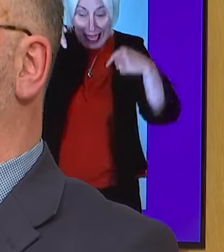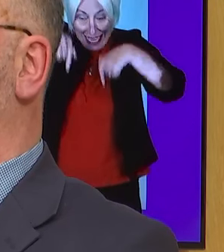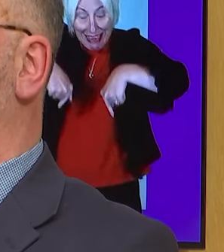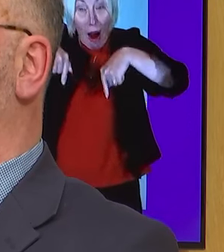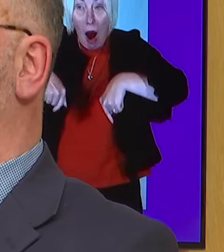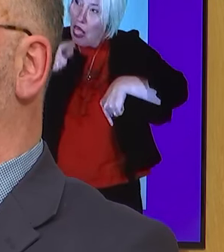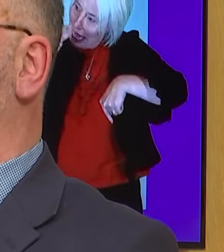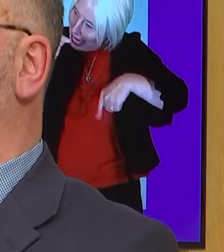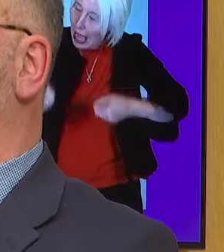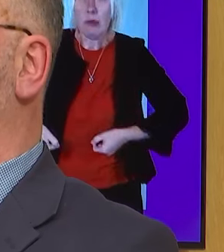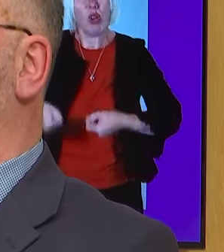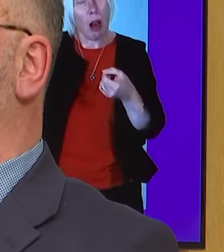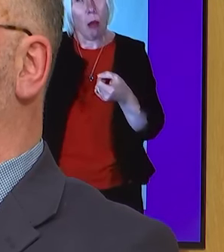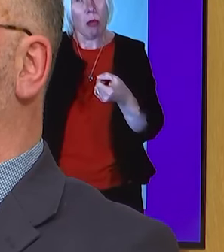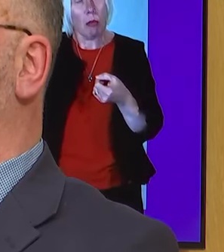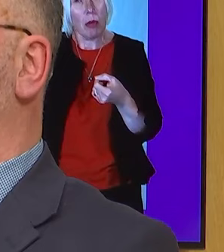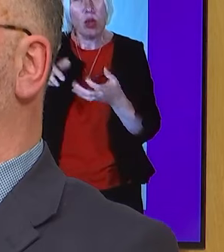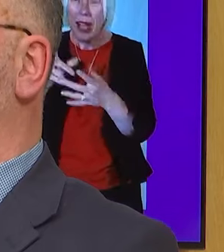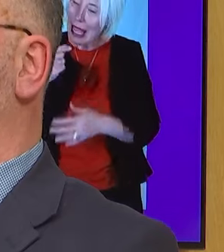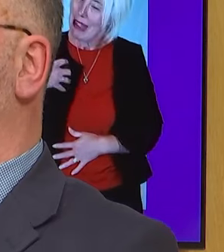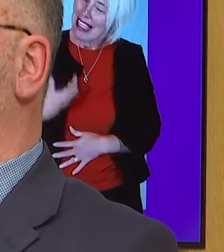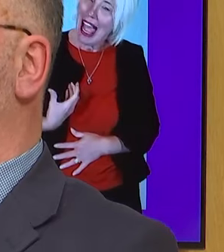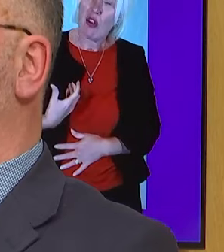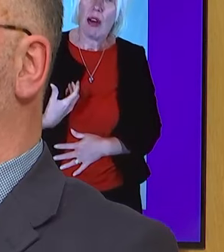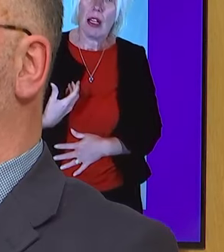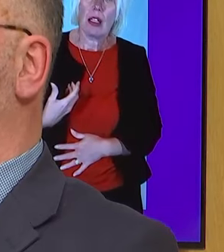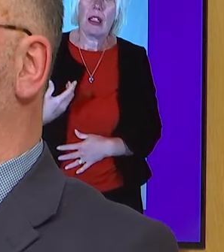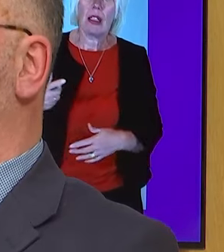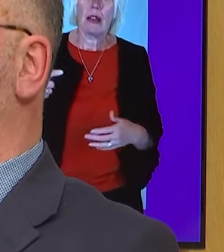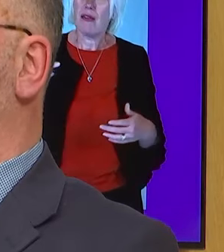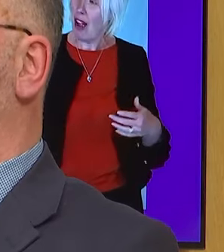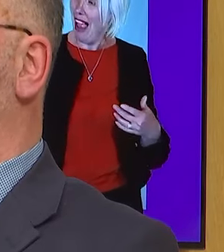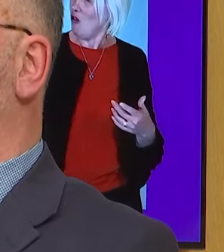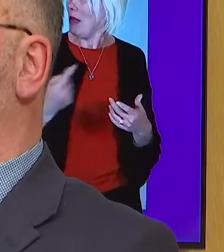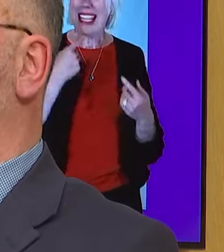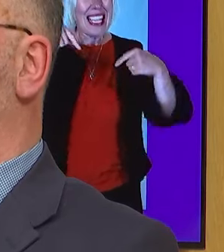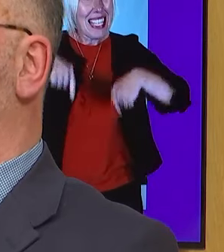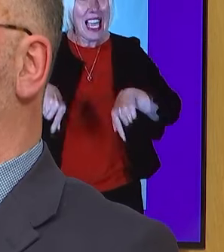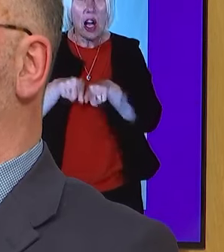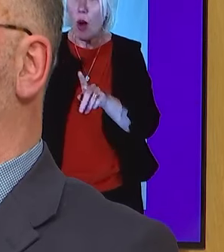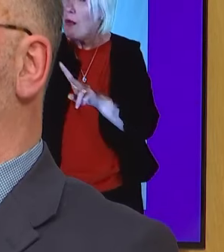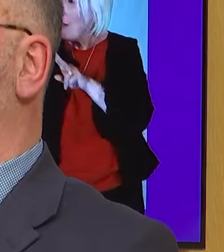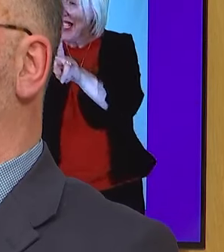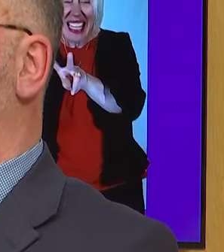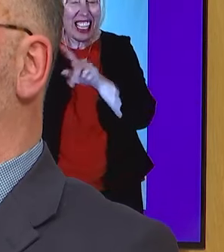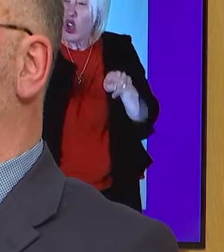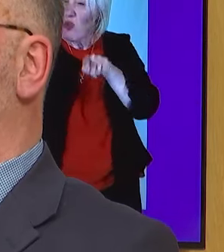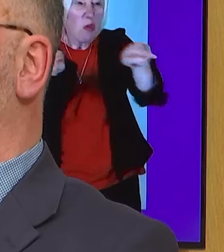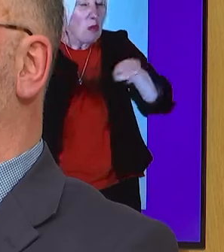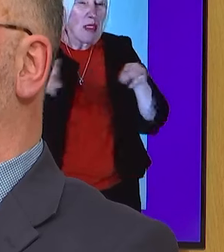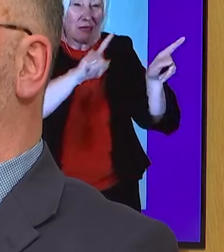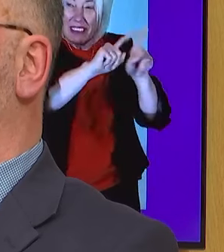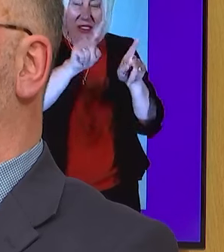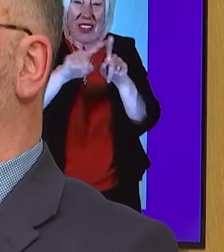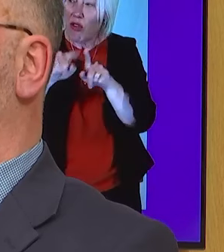honest. So it can be tiring for a few people, and I mean everyone in this room as well, because I know that we've seen each other in various rooms in the past, and that's because